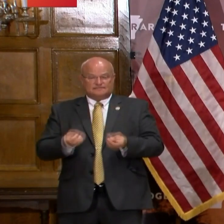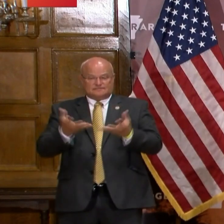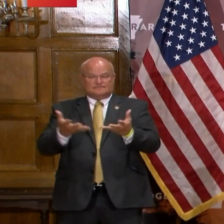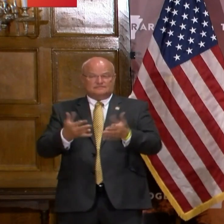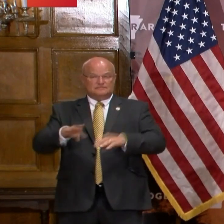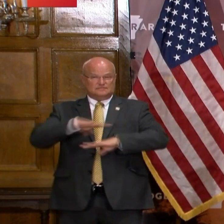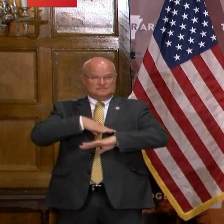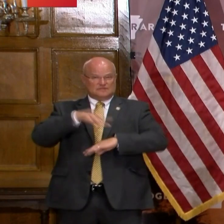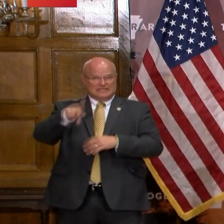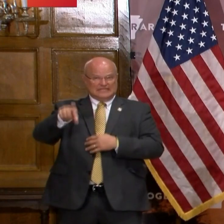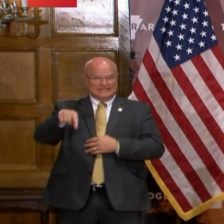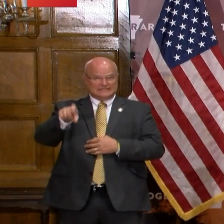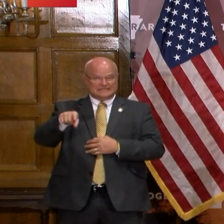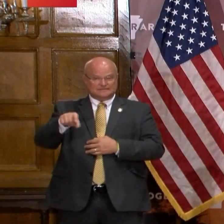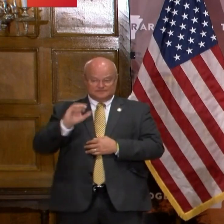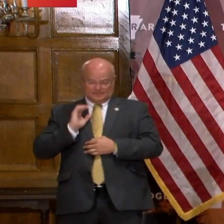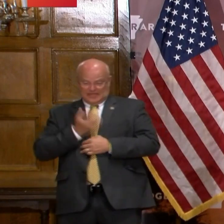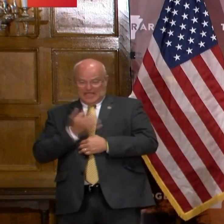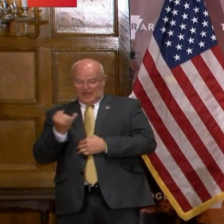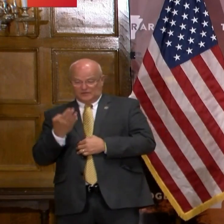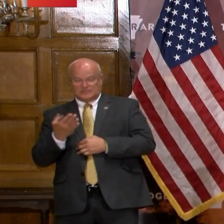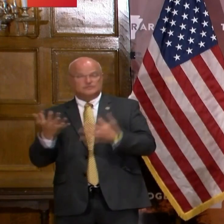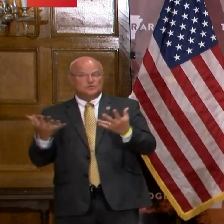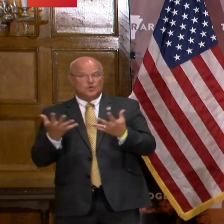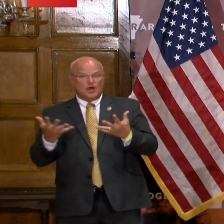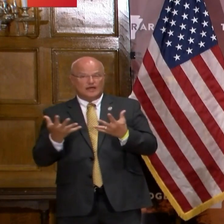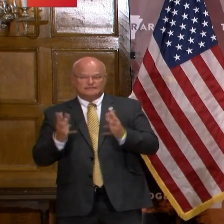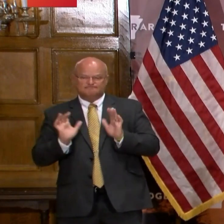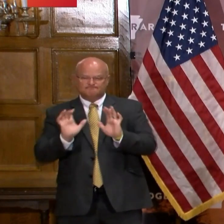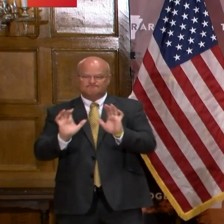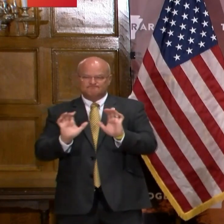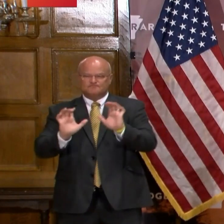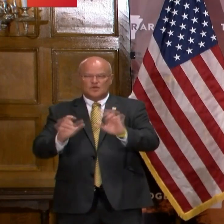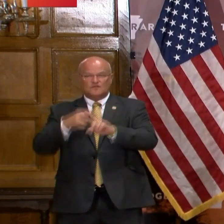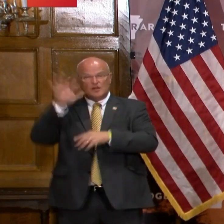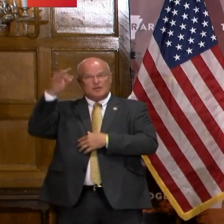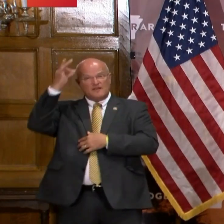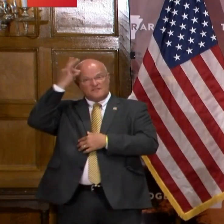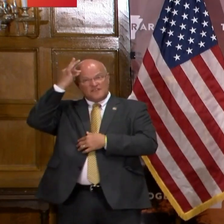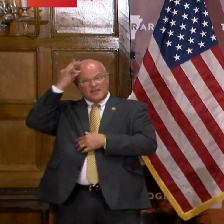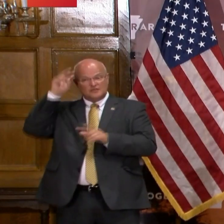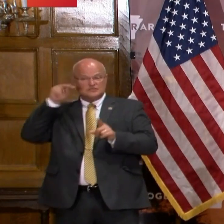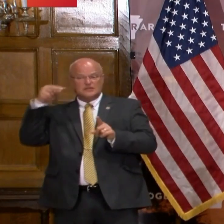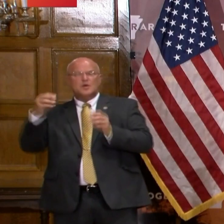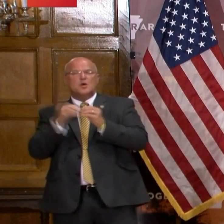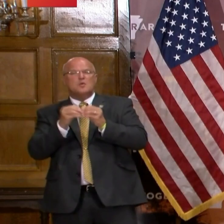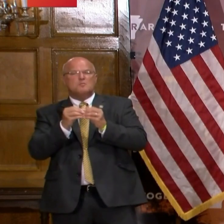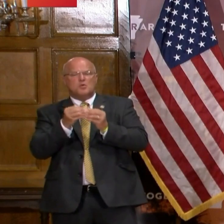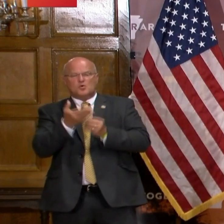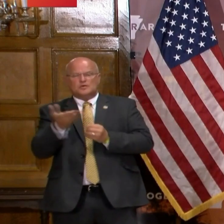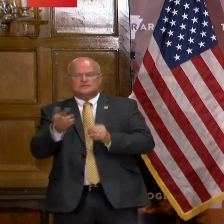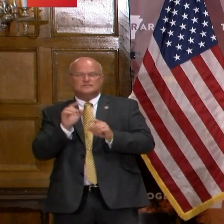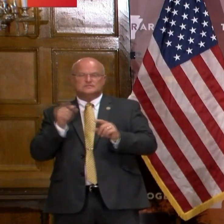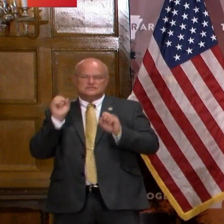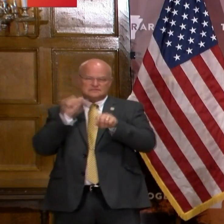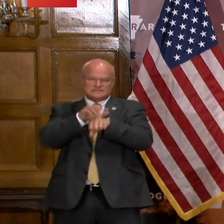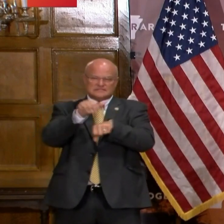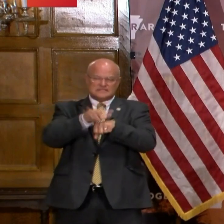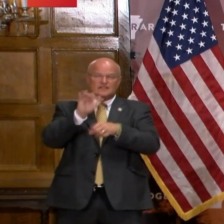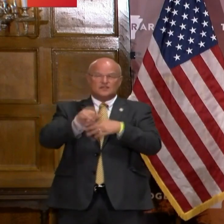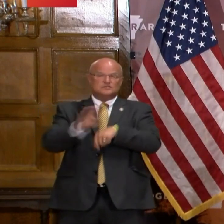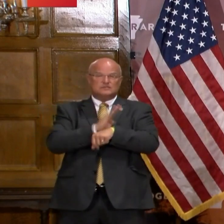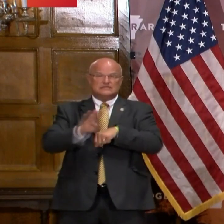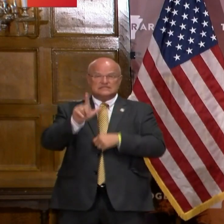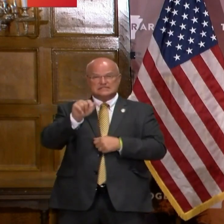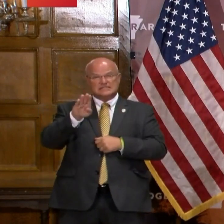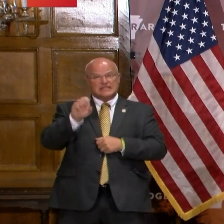their needs. Our job is pushing, from a federal standpoint, more resources to those